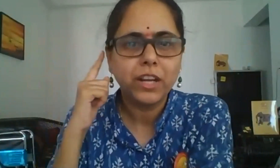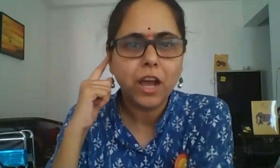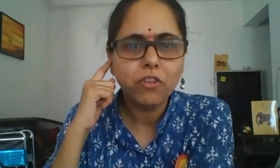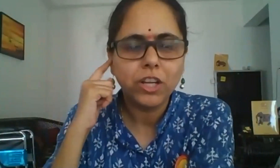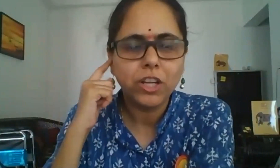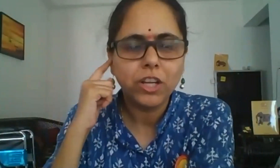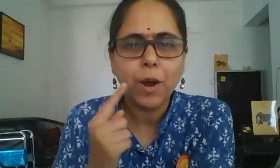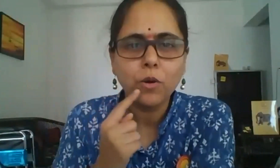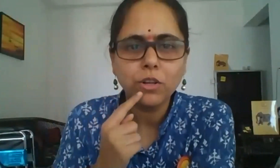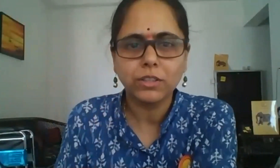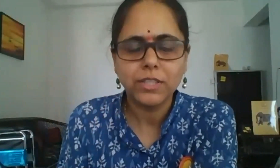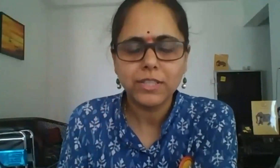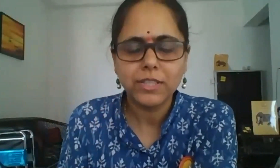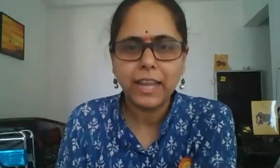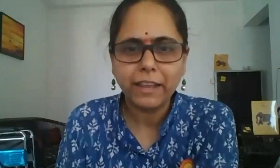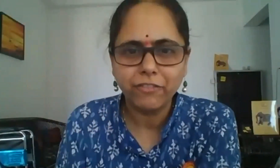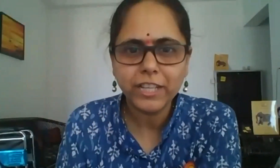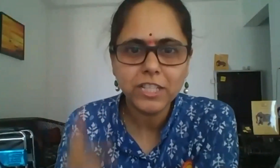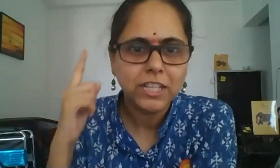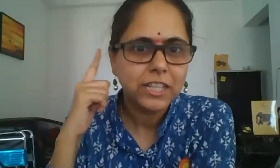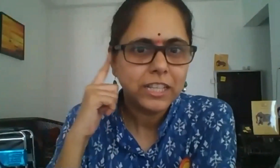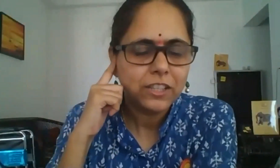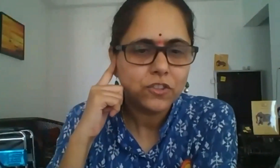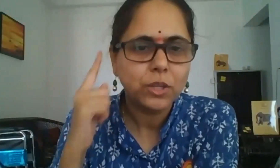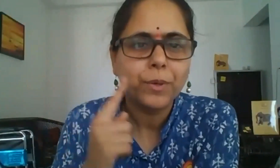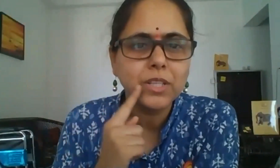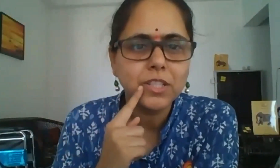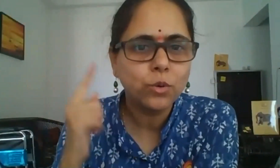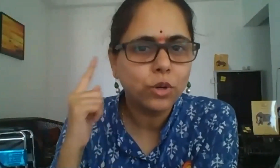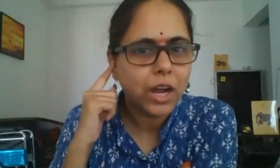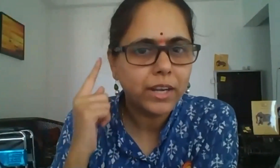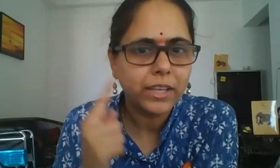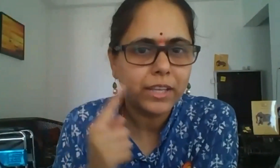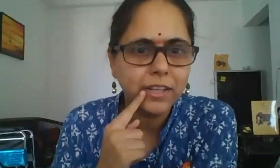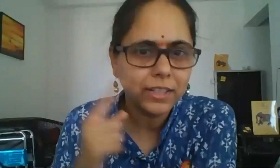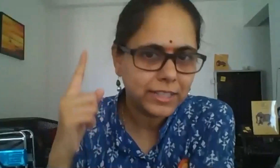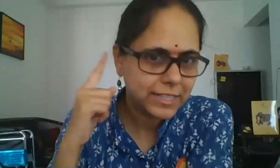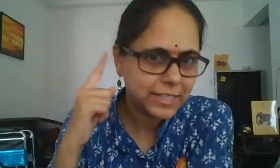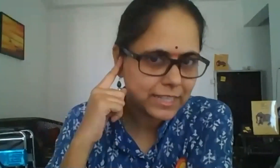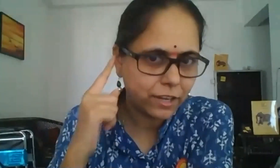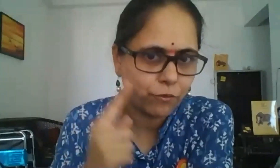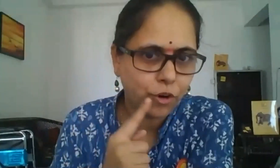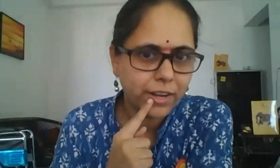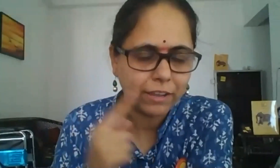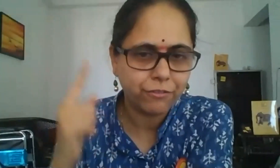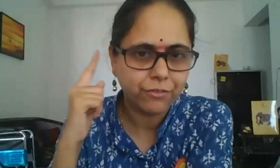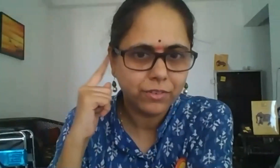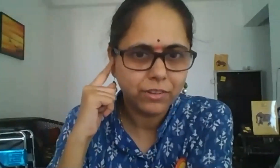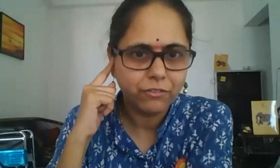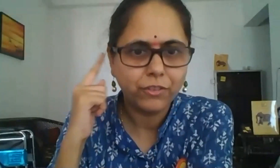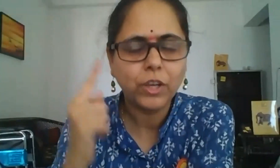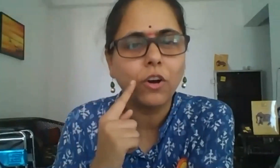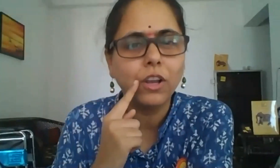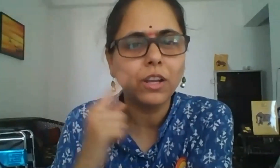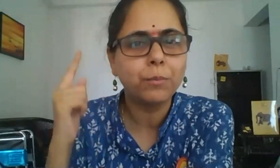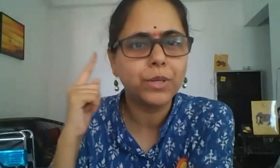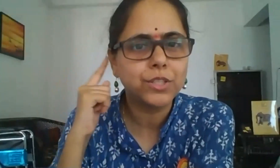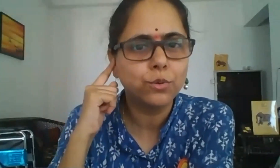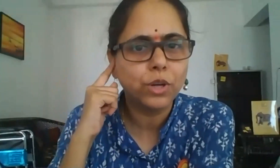now learning about sign language, so the person who can't hear, this is sign for deaf. We call a person who can't